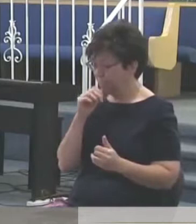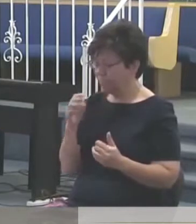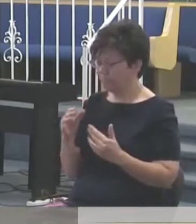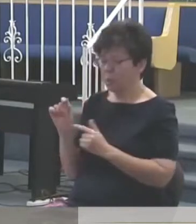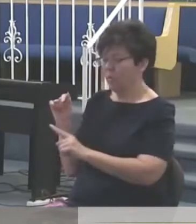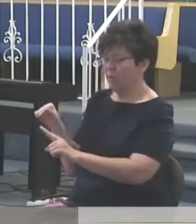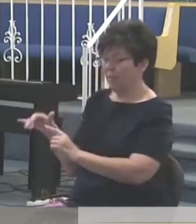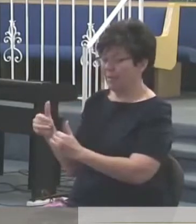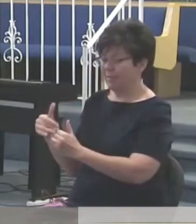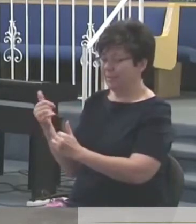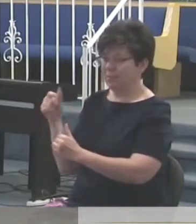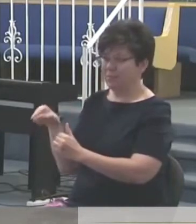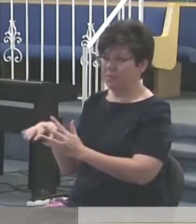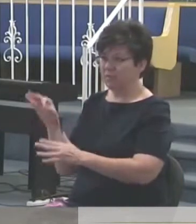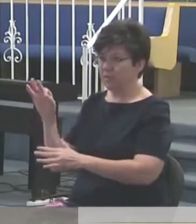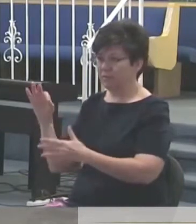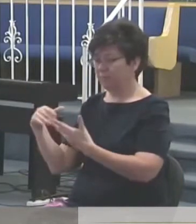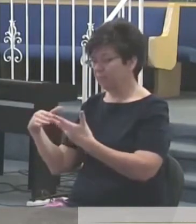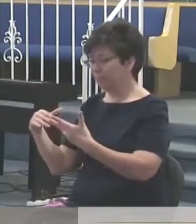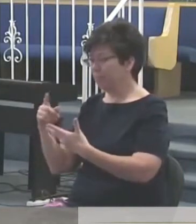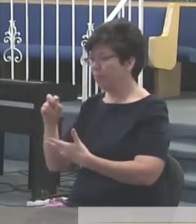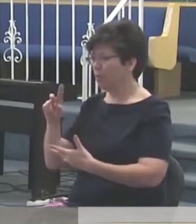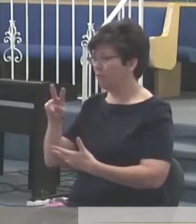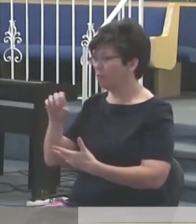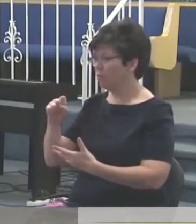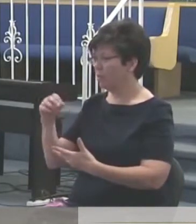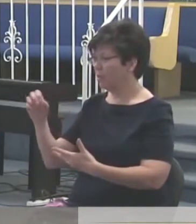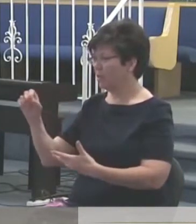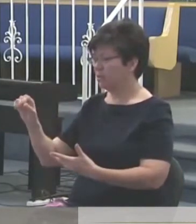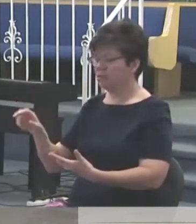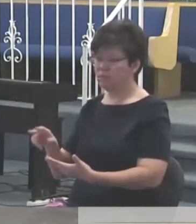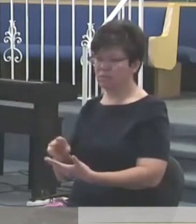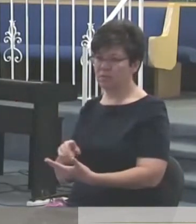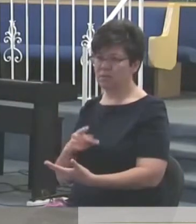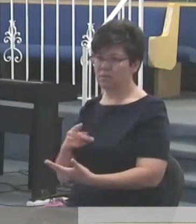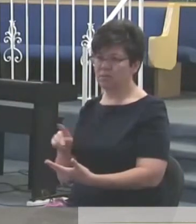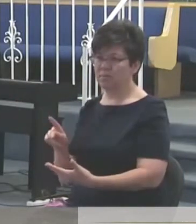find. It's right between Proverbs and Song of Solomon.